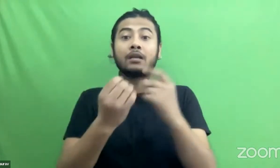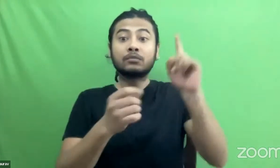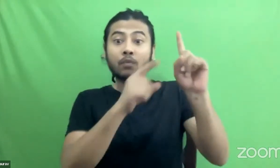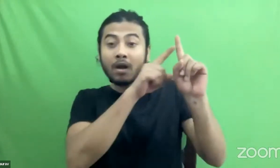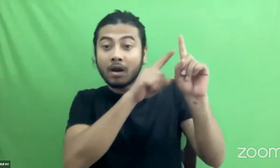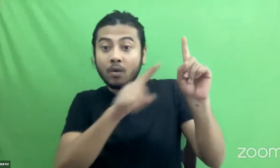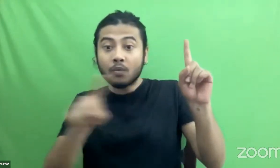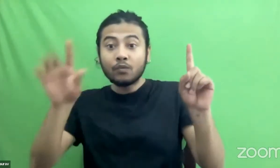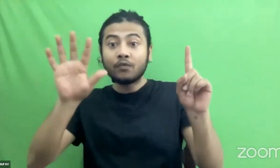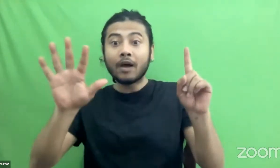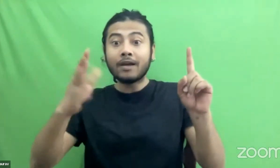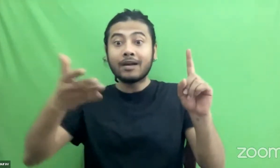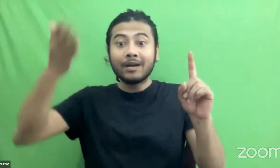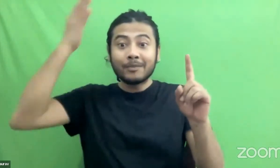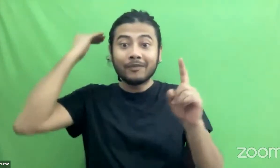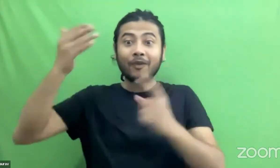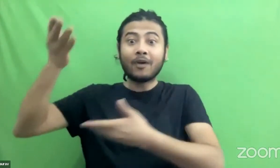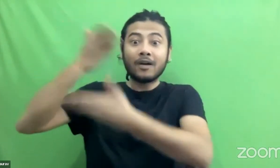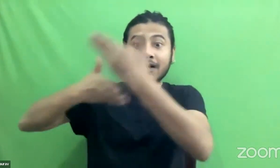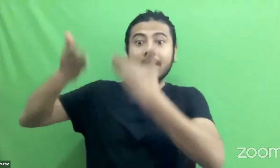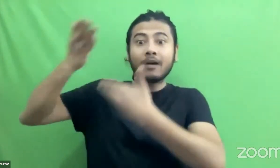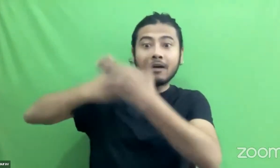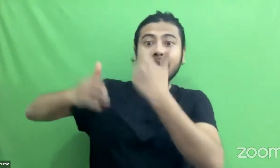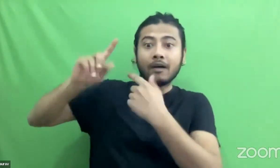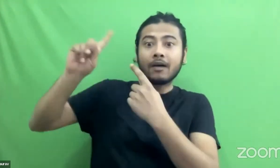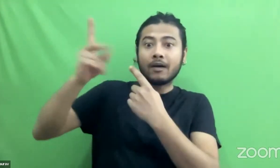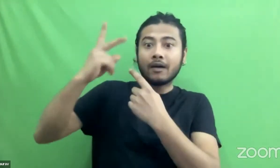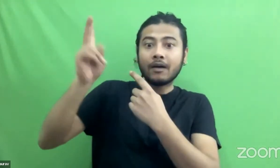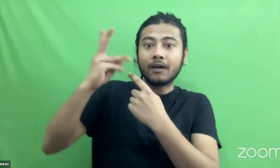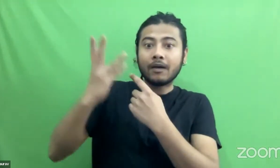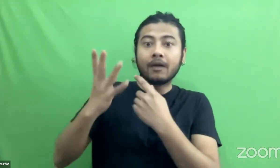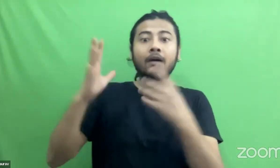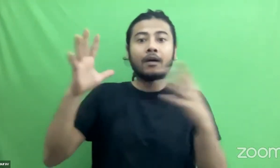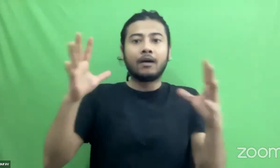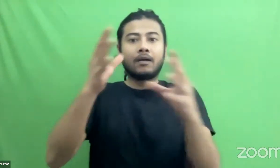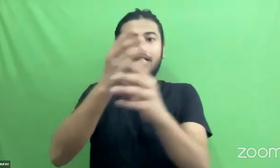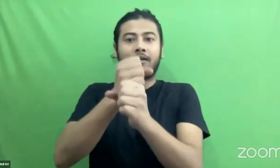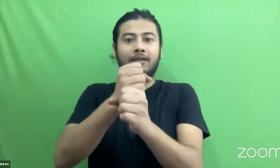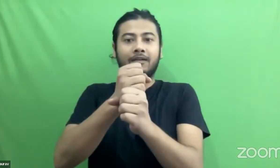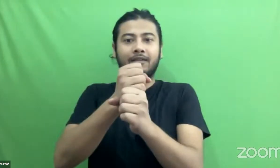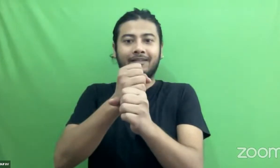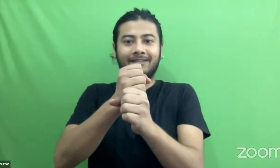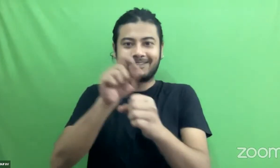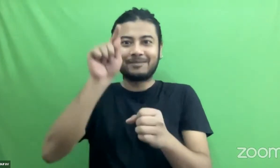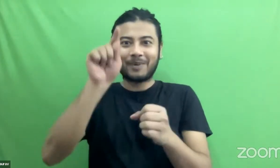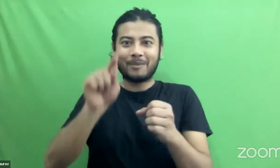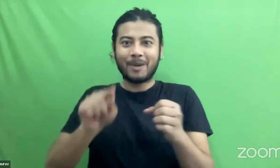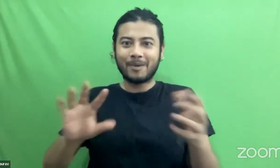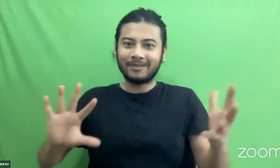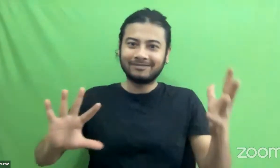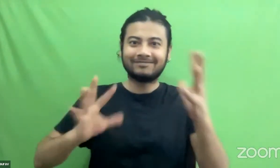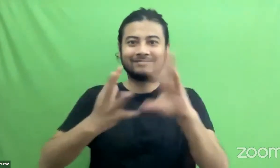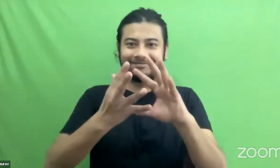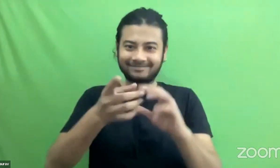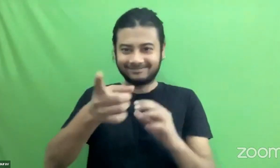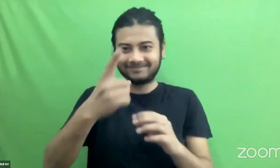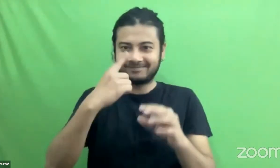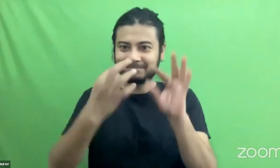concepts. So that's why, so did any of you get a chance to see the recording and try